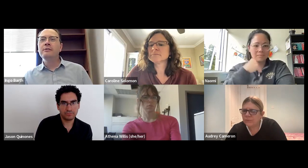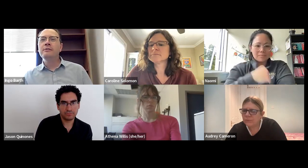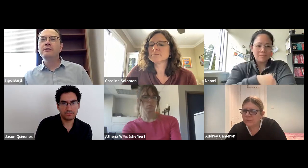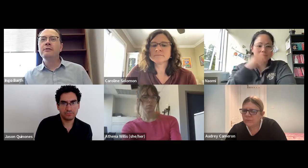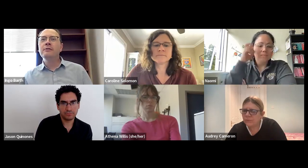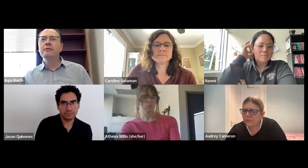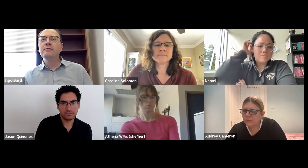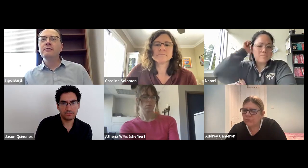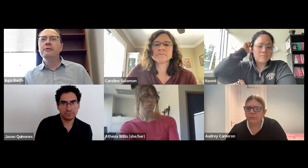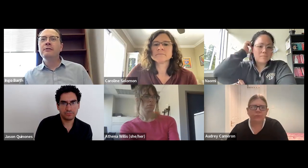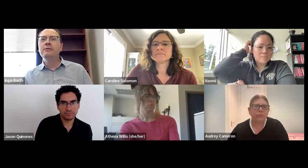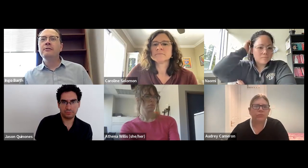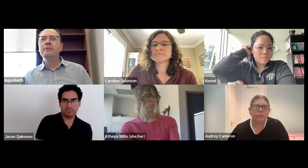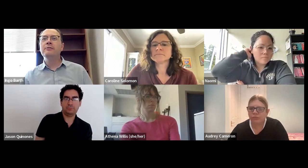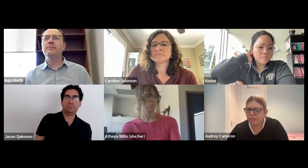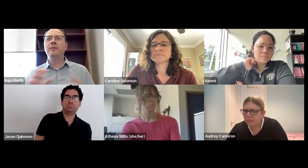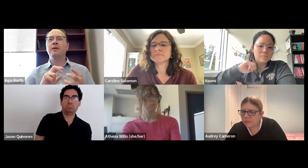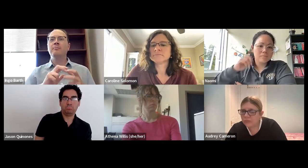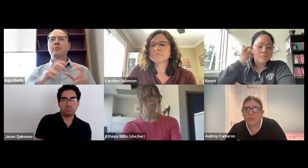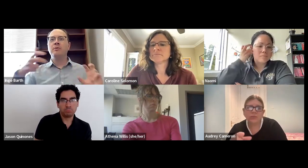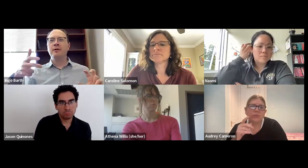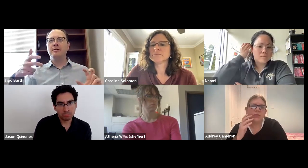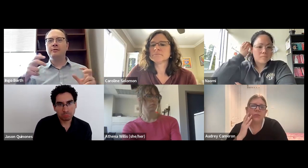I'm looking up at ASL Core to see if they have anything.